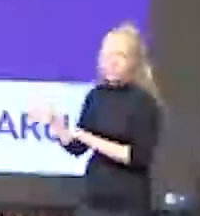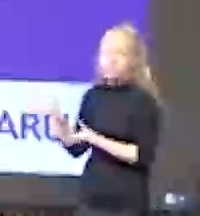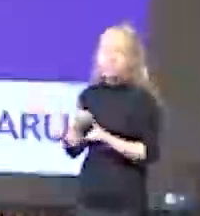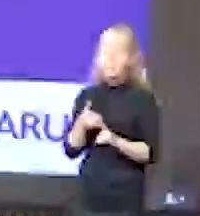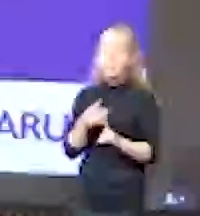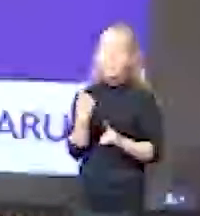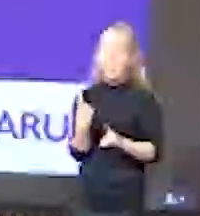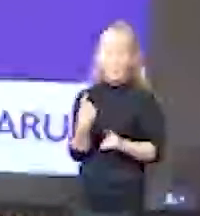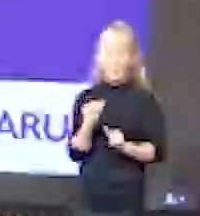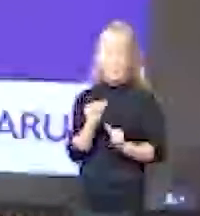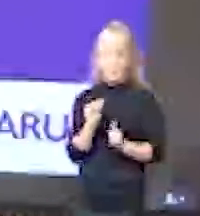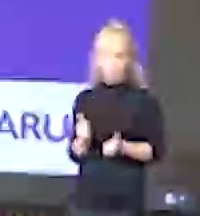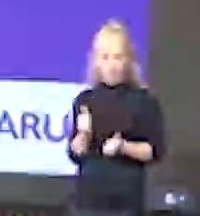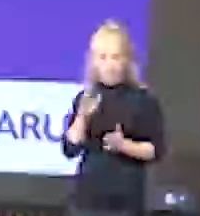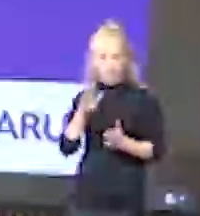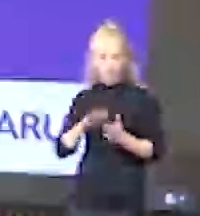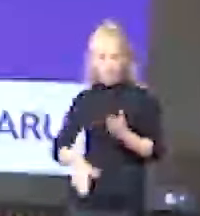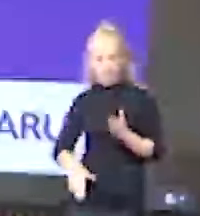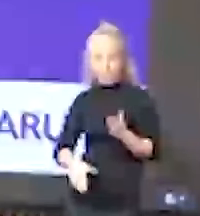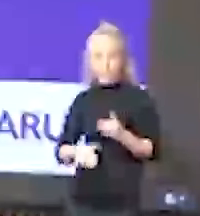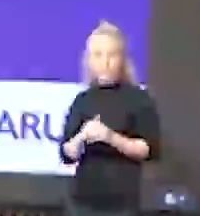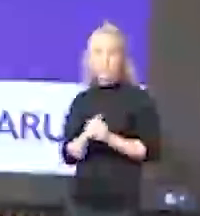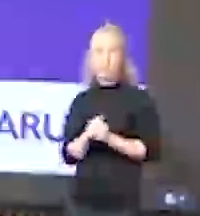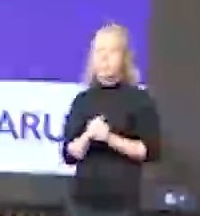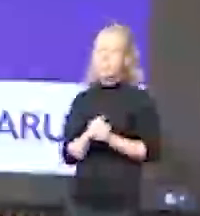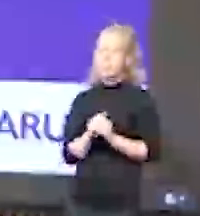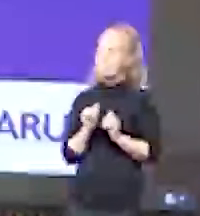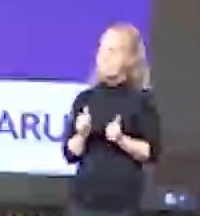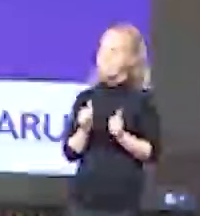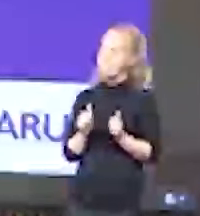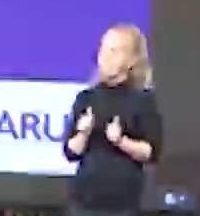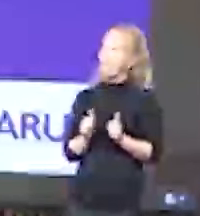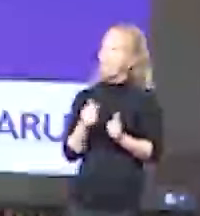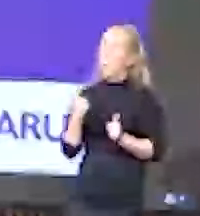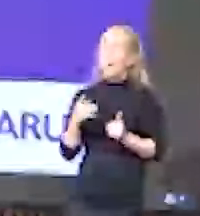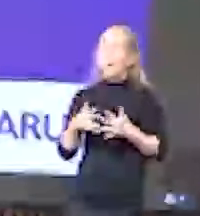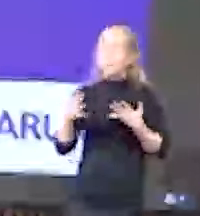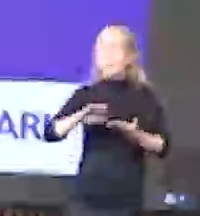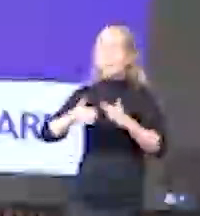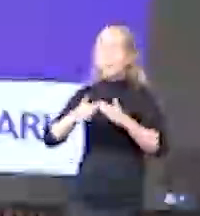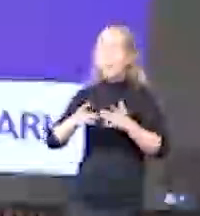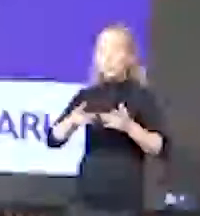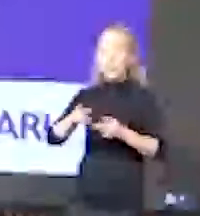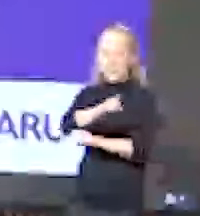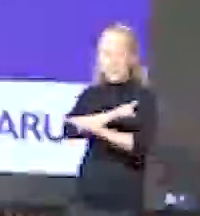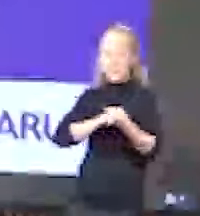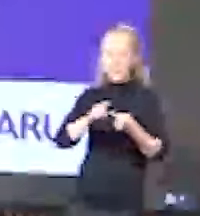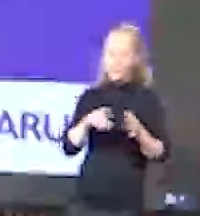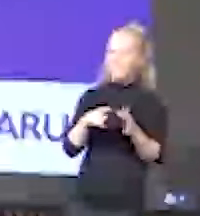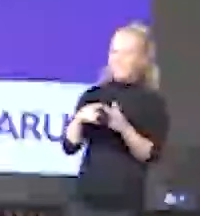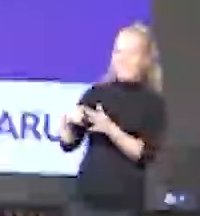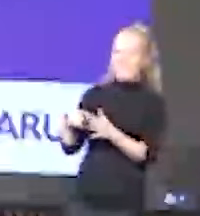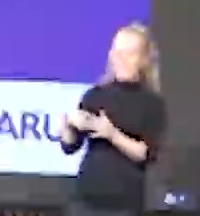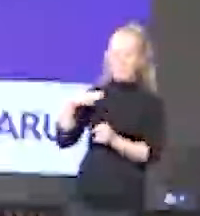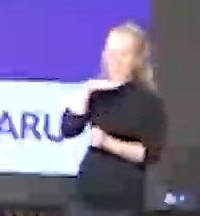we had was we had a meeting, big community meeting out in a school somewhere in the eastern suburbs of Melbourne. I can't remember